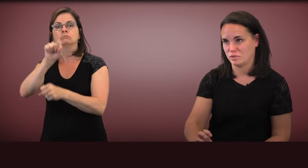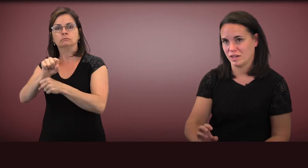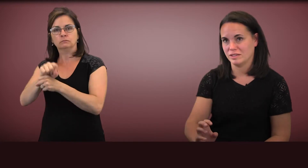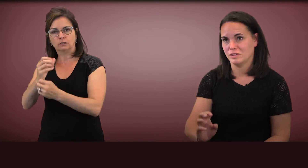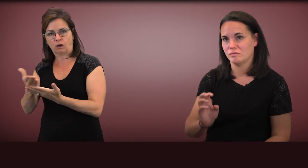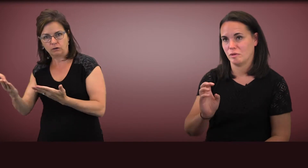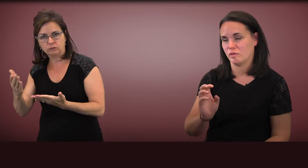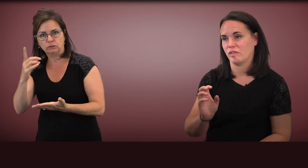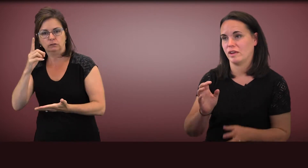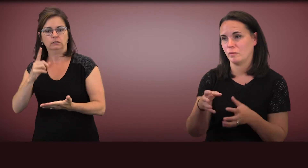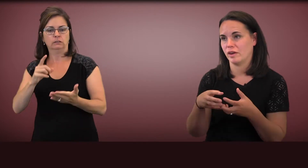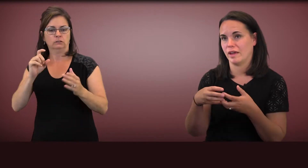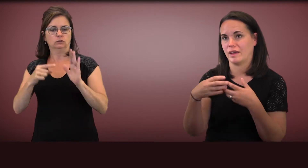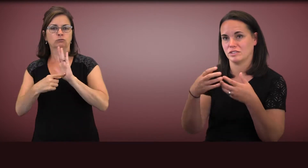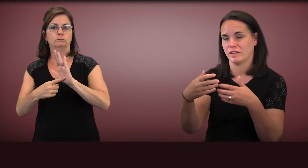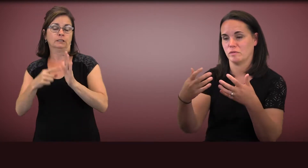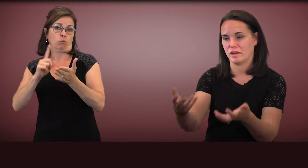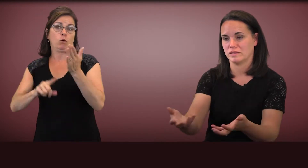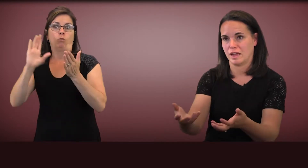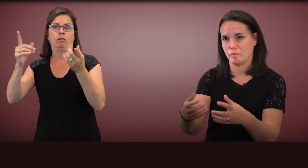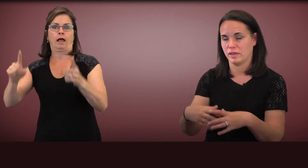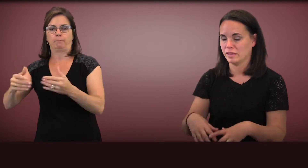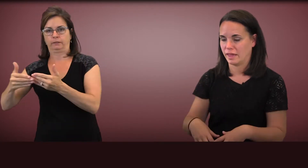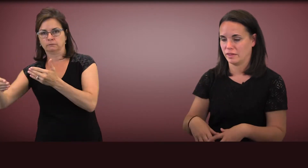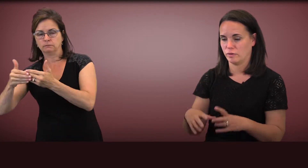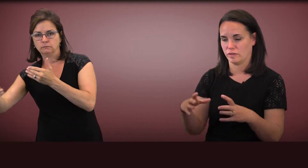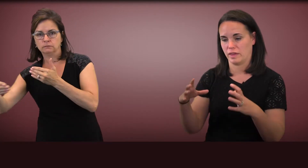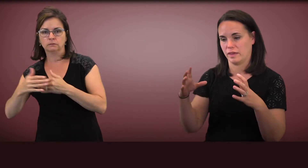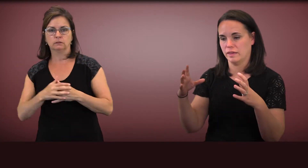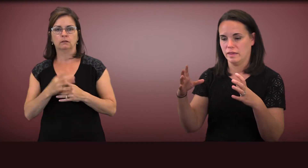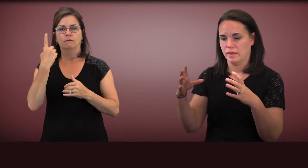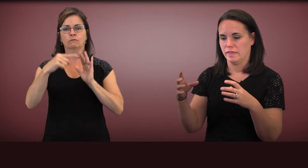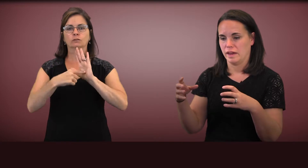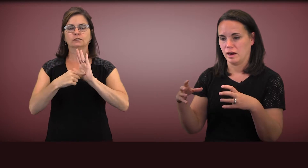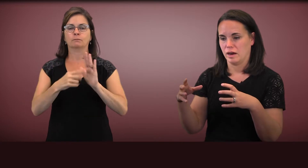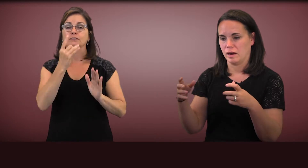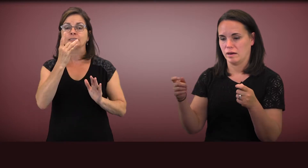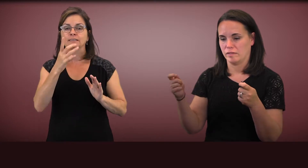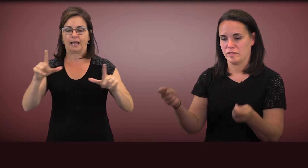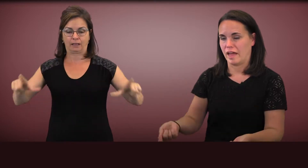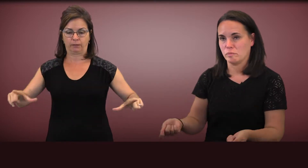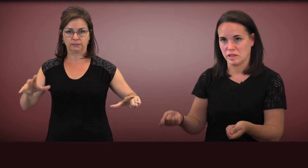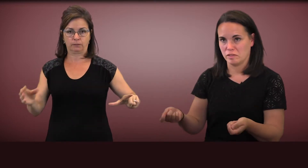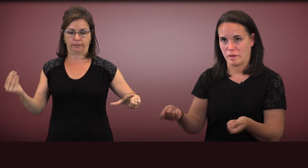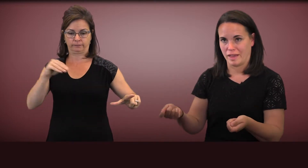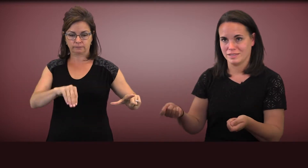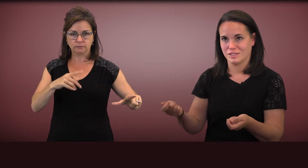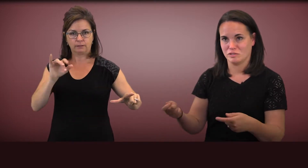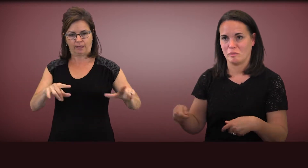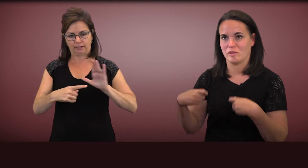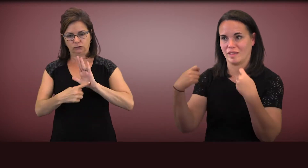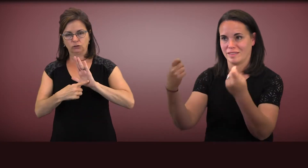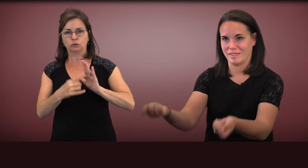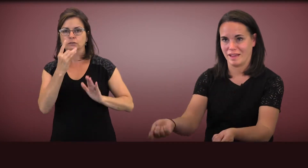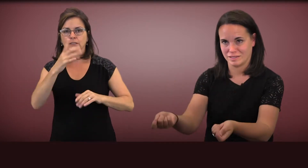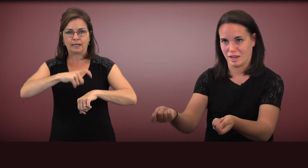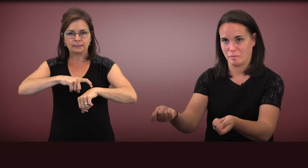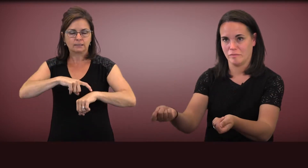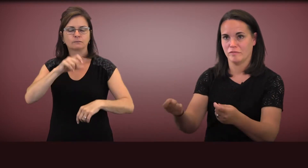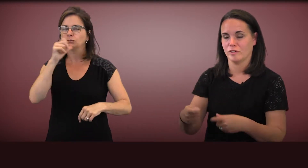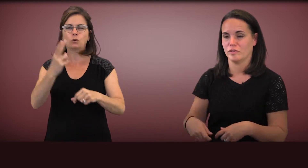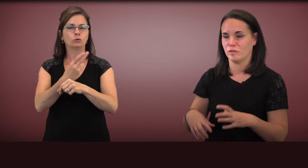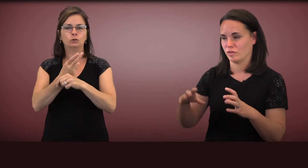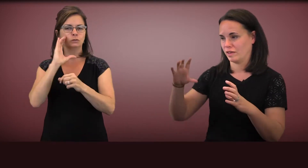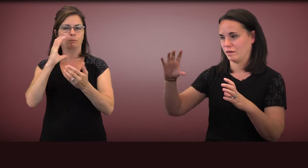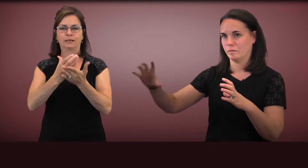an object representing what actually is about to happen, like using their snack placemat to represent snack